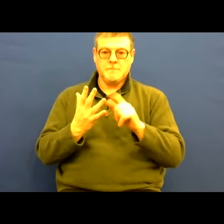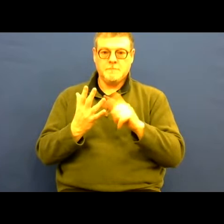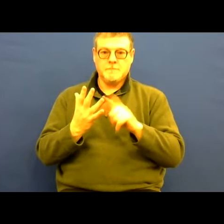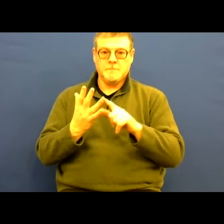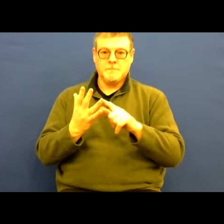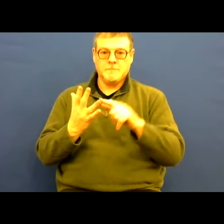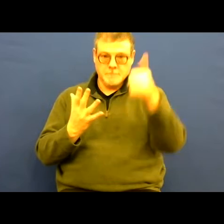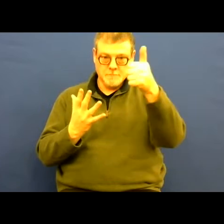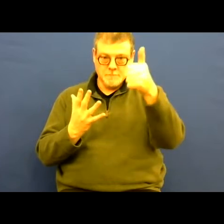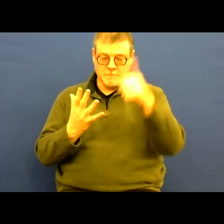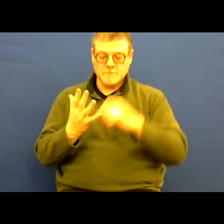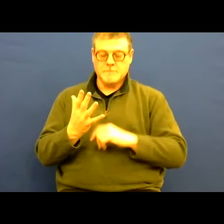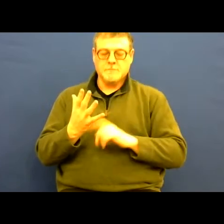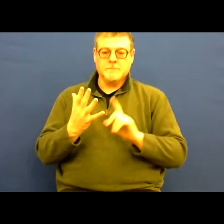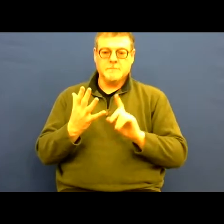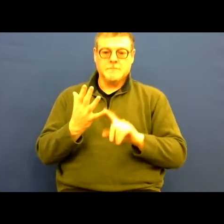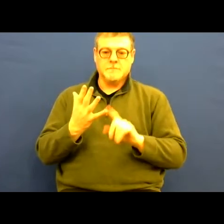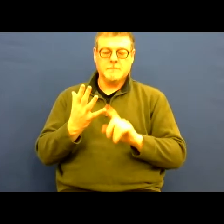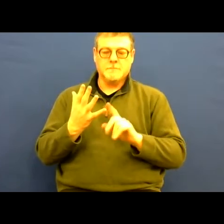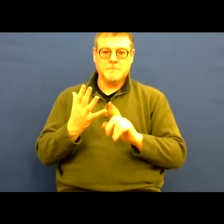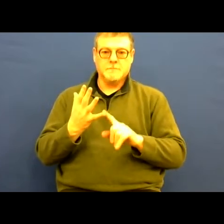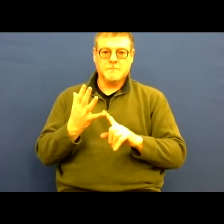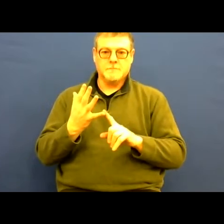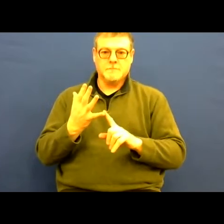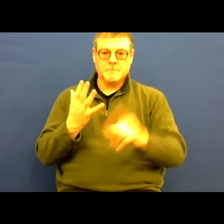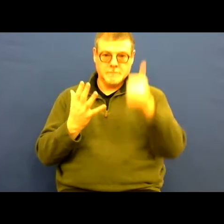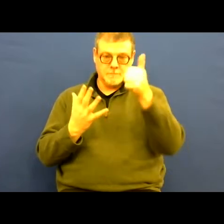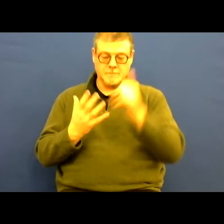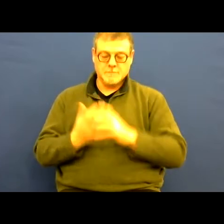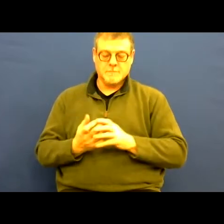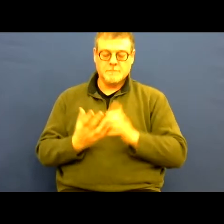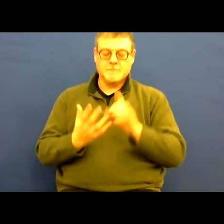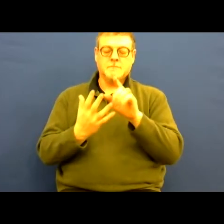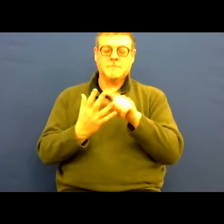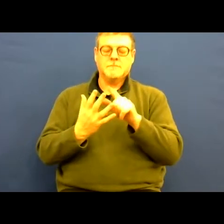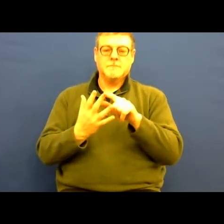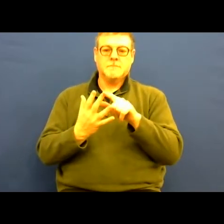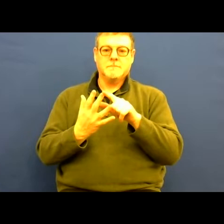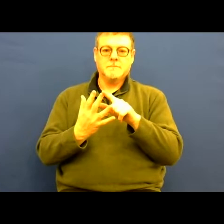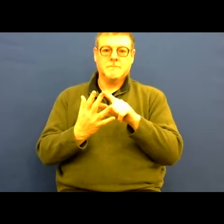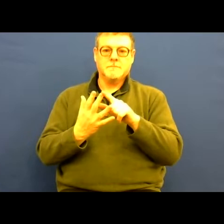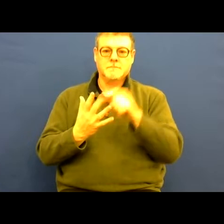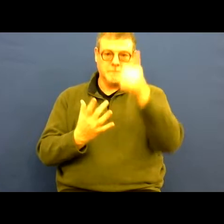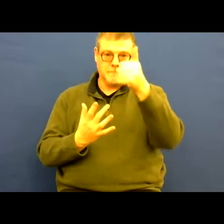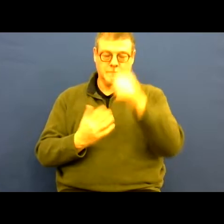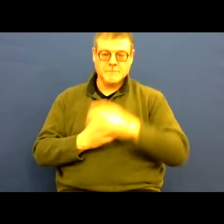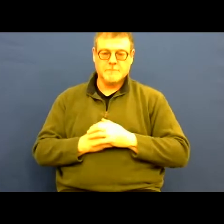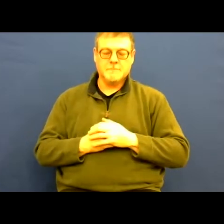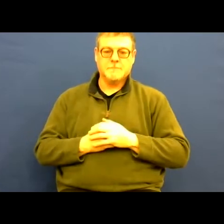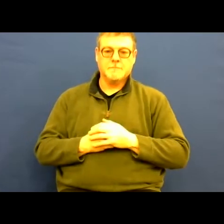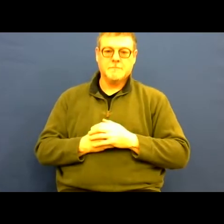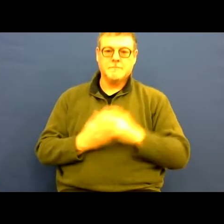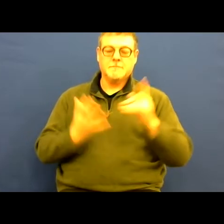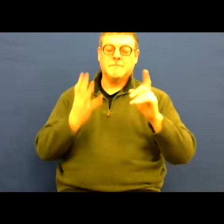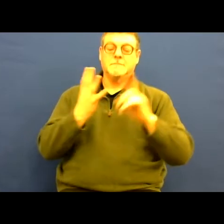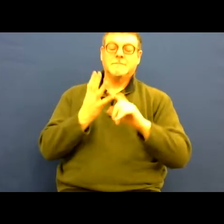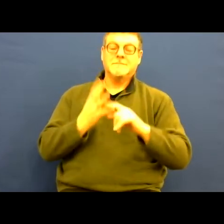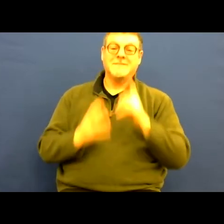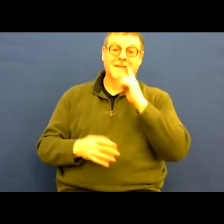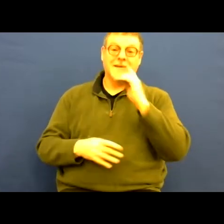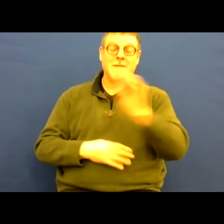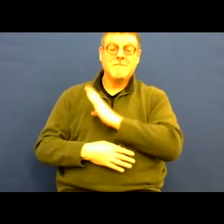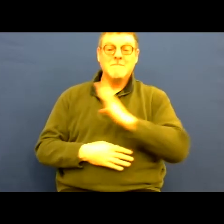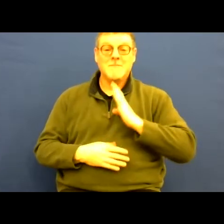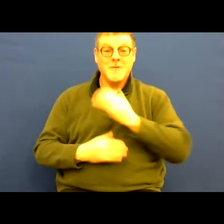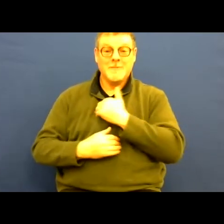Councilmember Page, Aye. Councilmember Belanca, Aye. Supervisor Schultz. Aye. Mr. Supervisor and fellow board